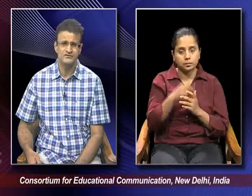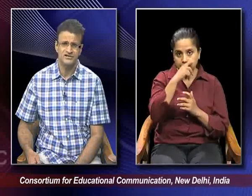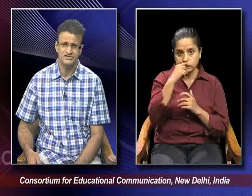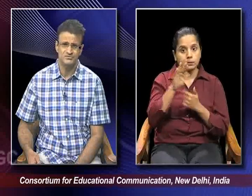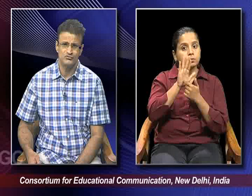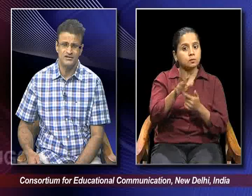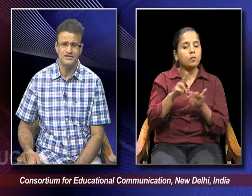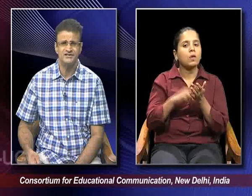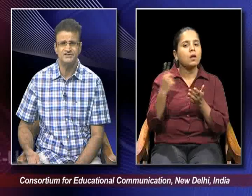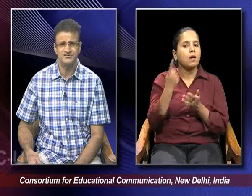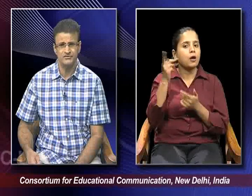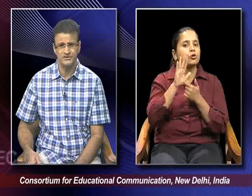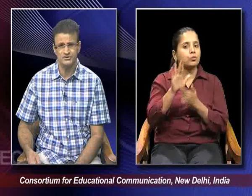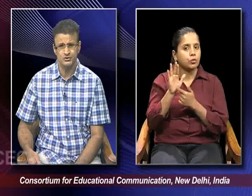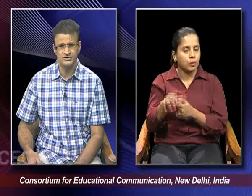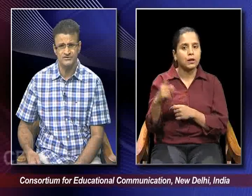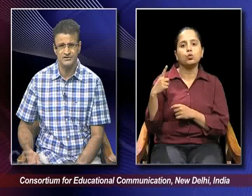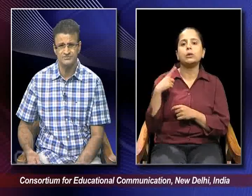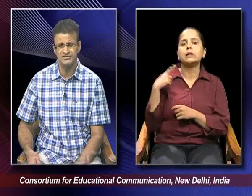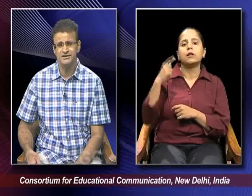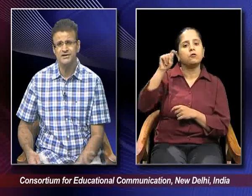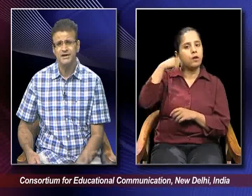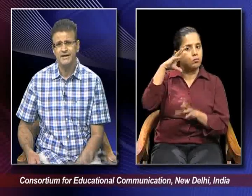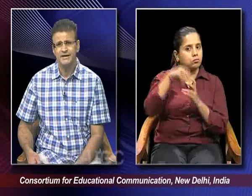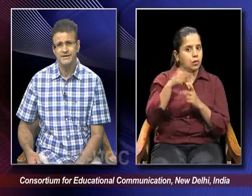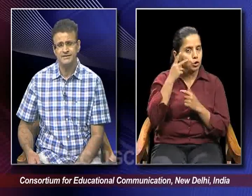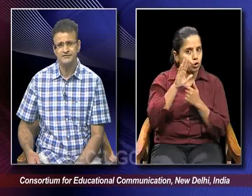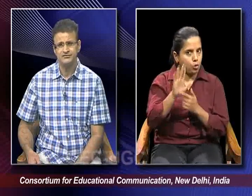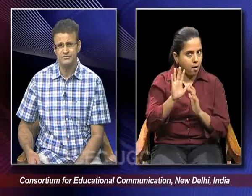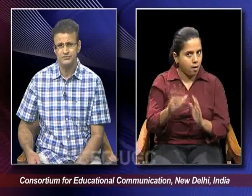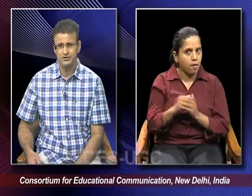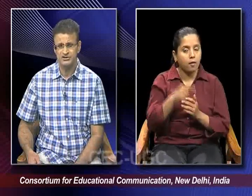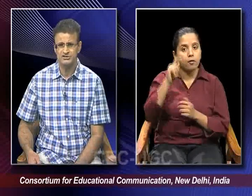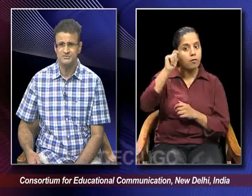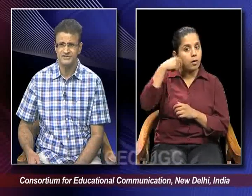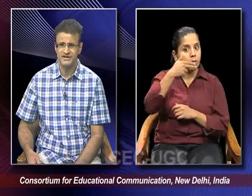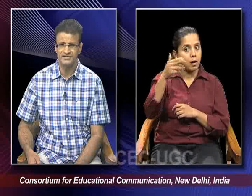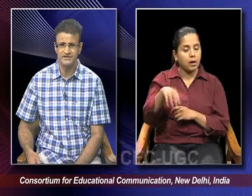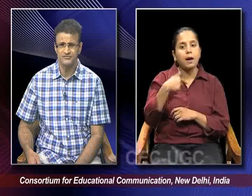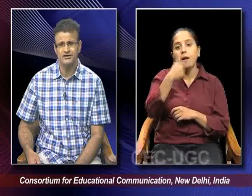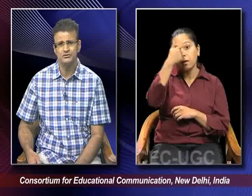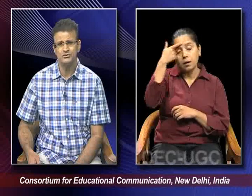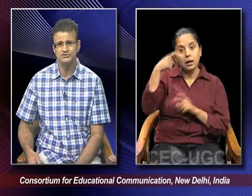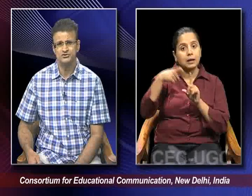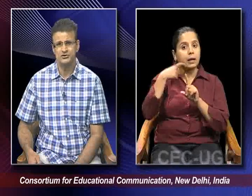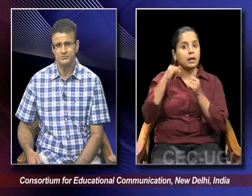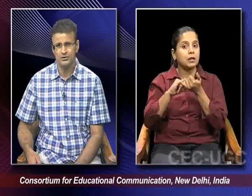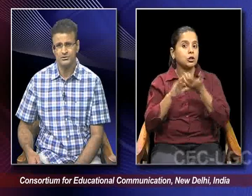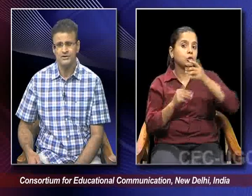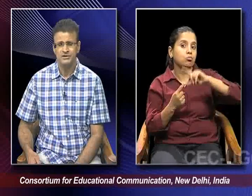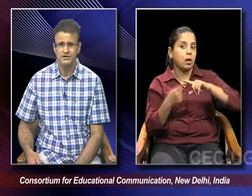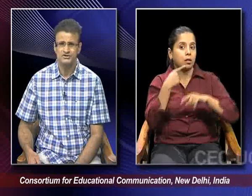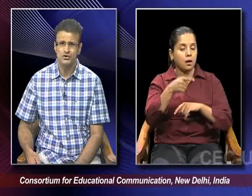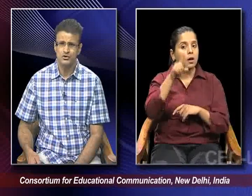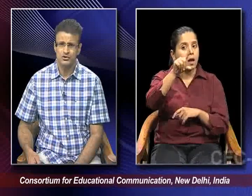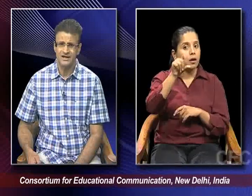of the national movement leaders, they were being shown in the films. And there was a film called Kismat in 1942 which talked about